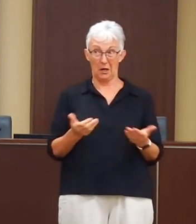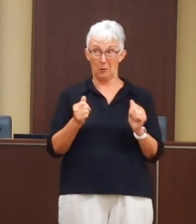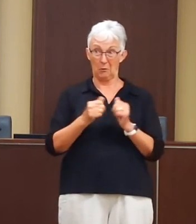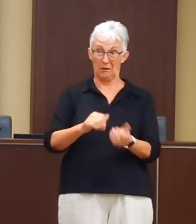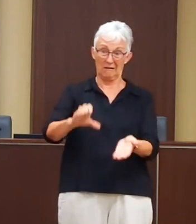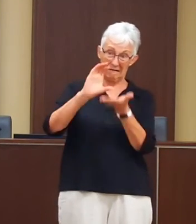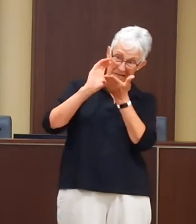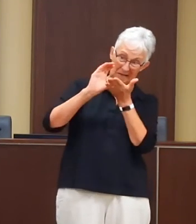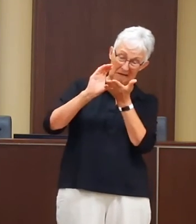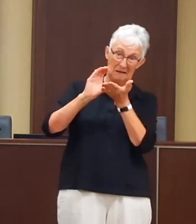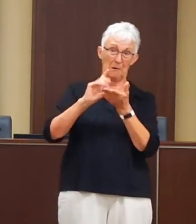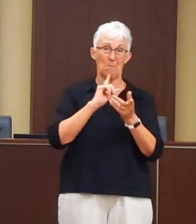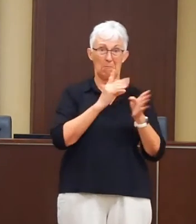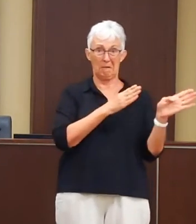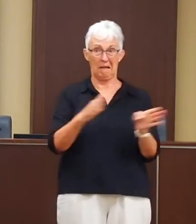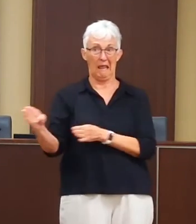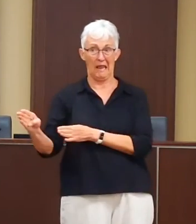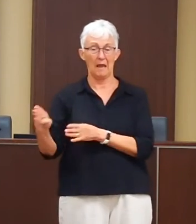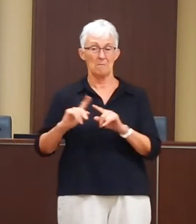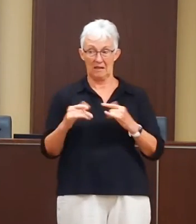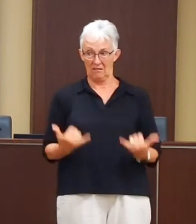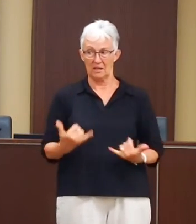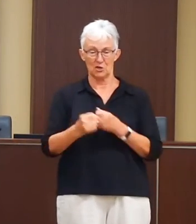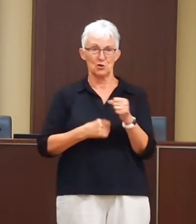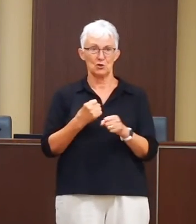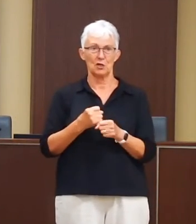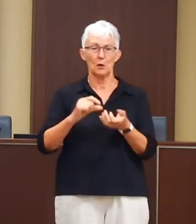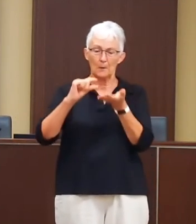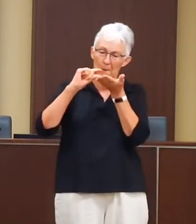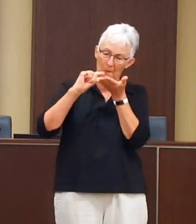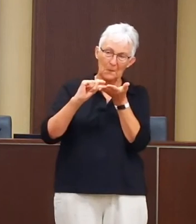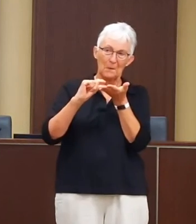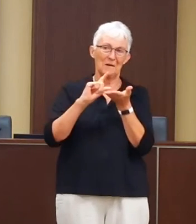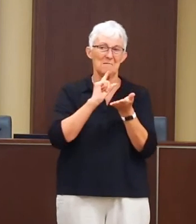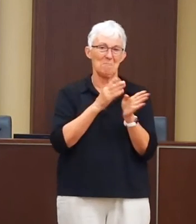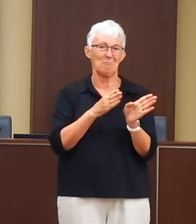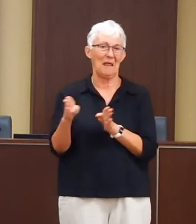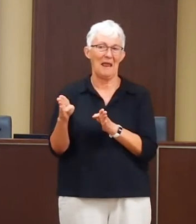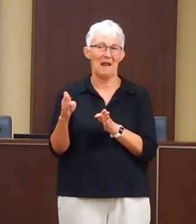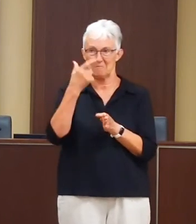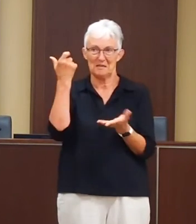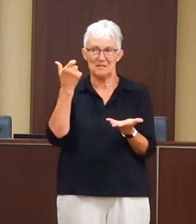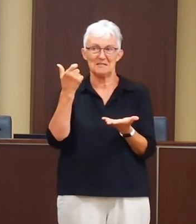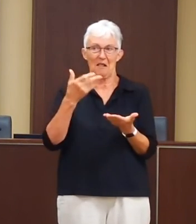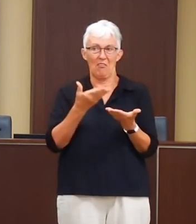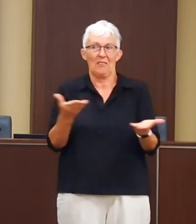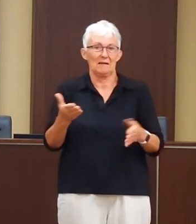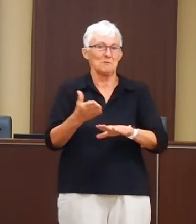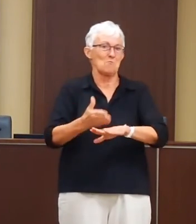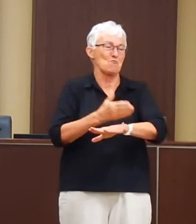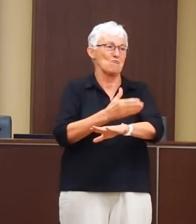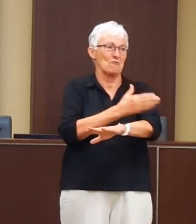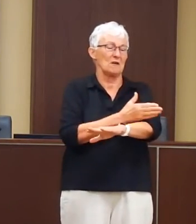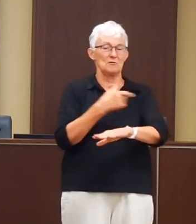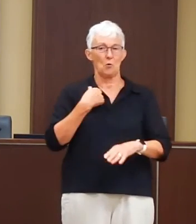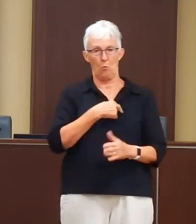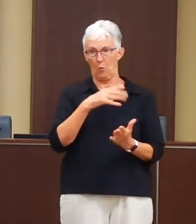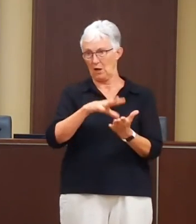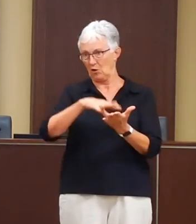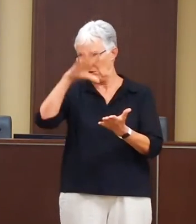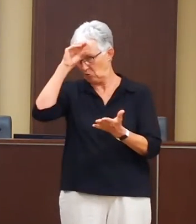which that ought to represent some progress. But we learned an awful lot working in this community with regard to